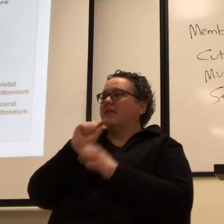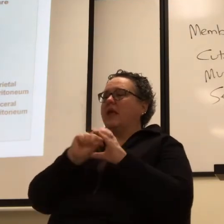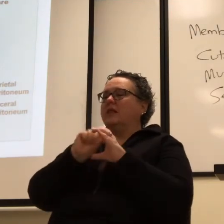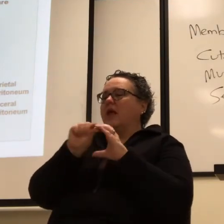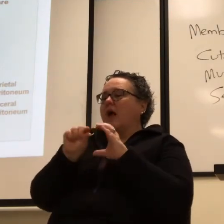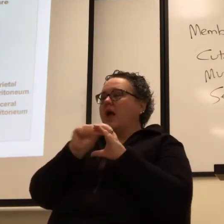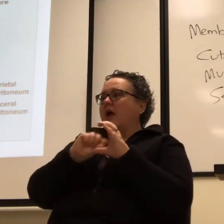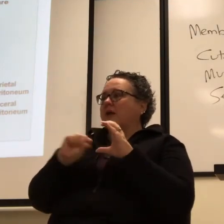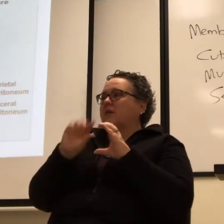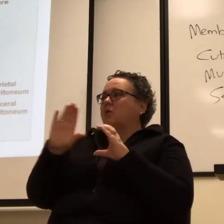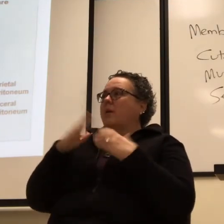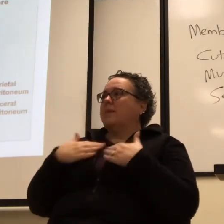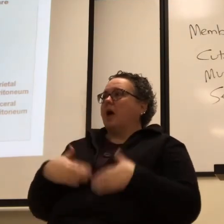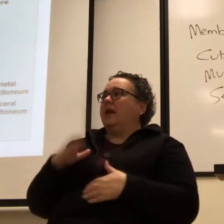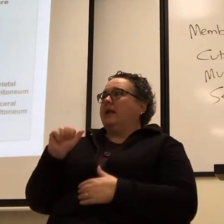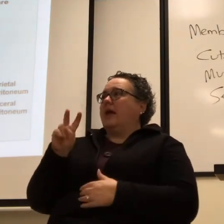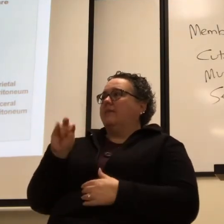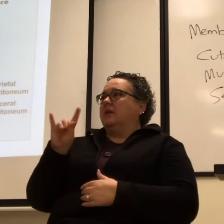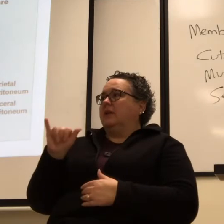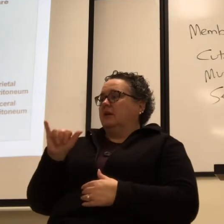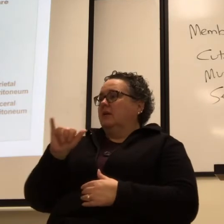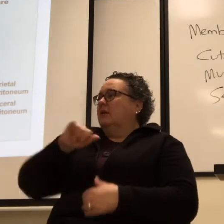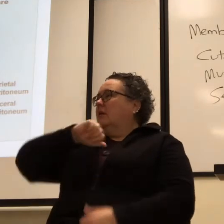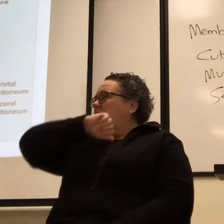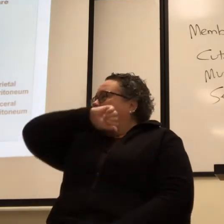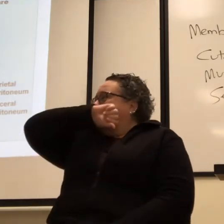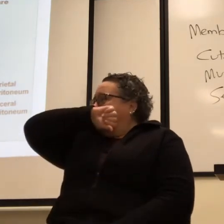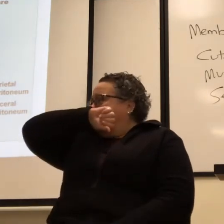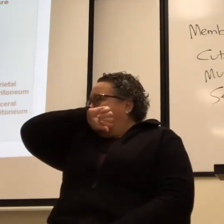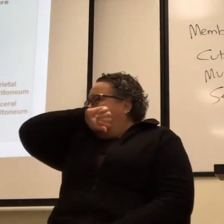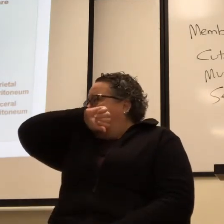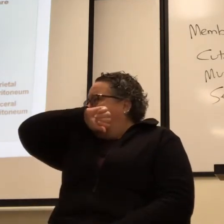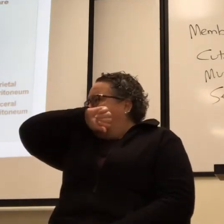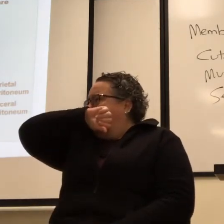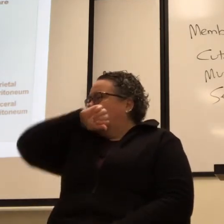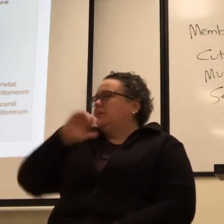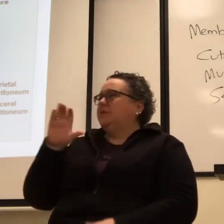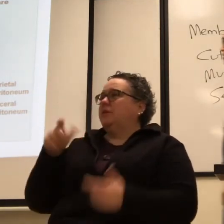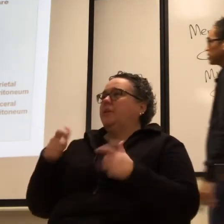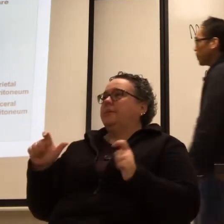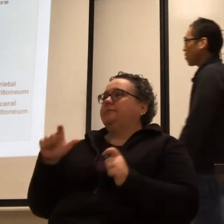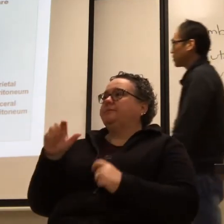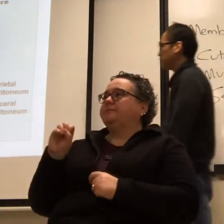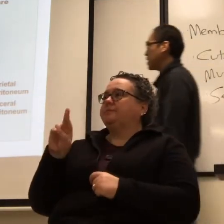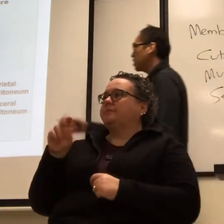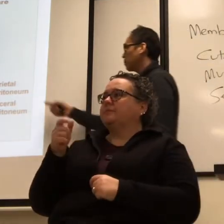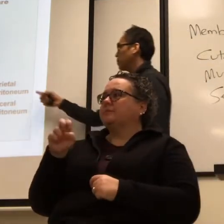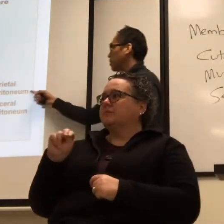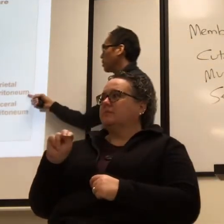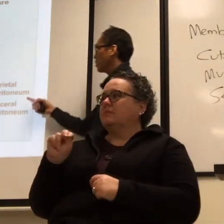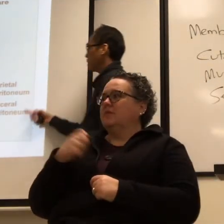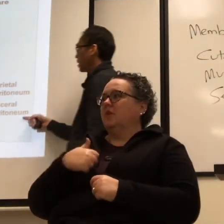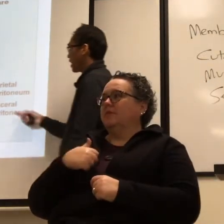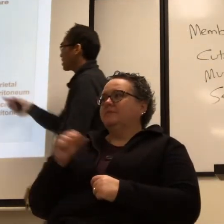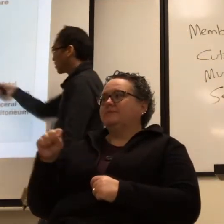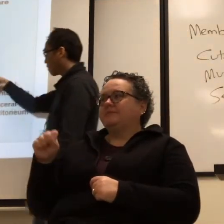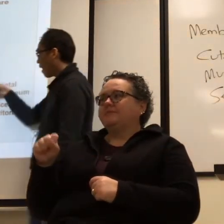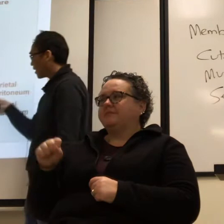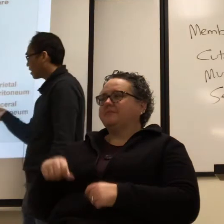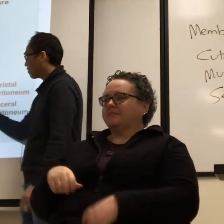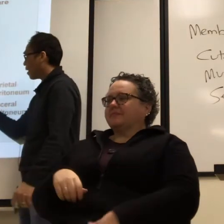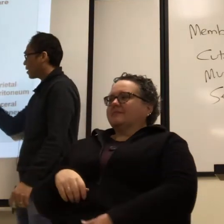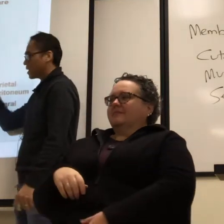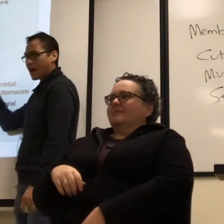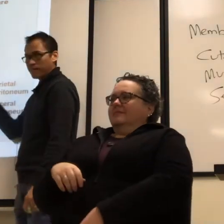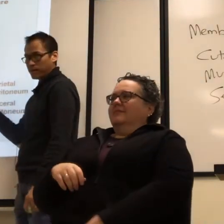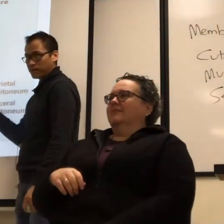organs. If it lines the body cavity, if you look at the picture, where it says peritoneum, that's the